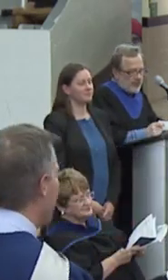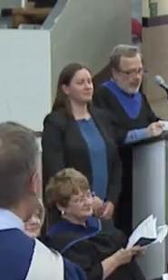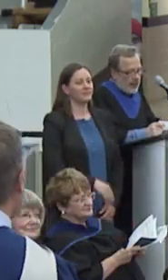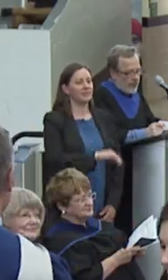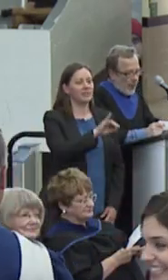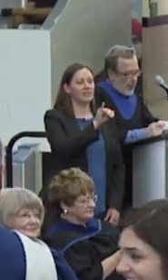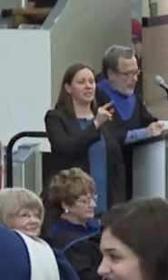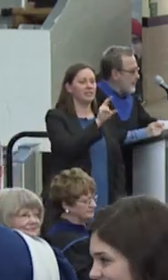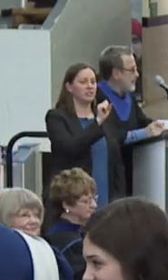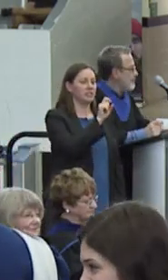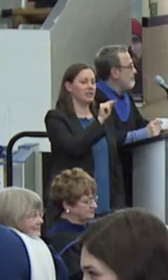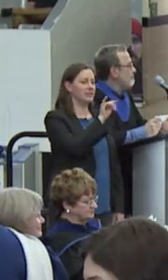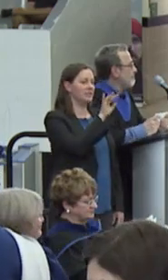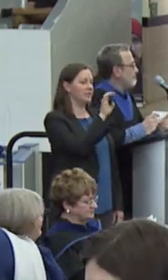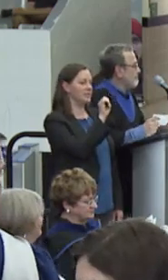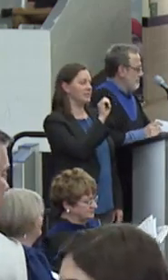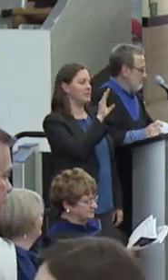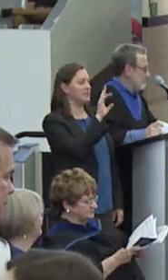Justice Sanniford.